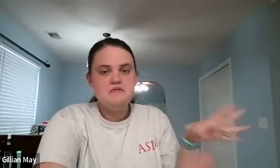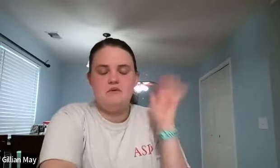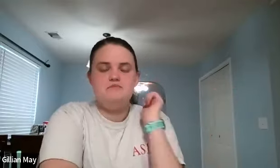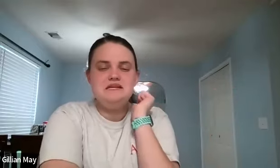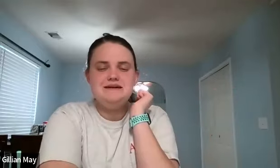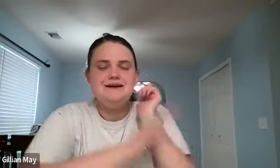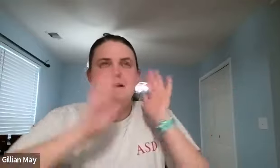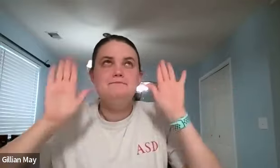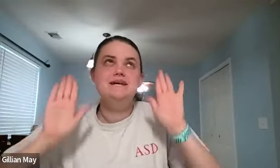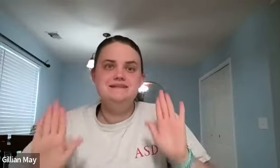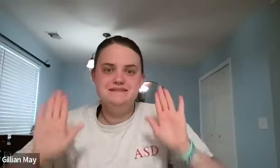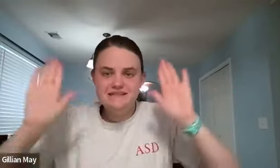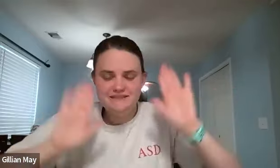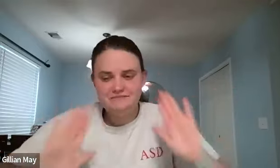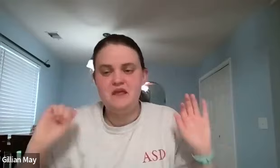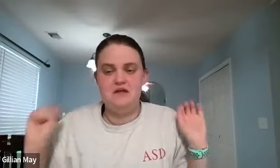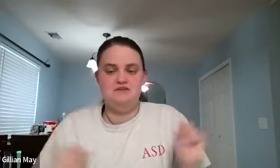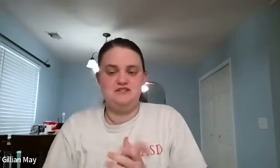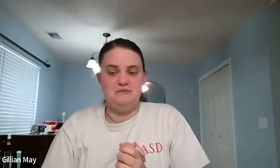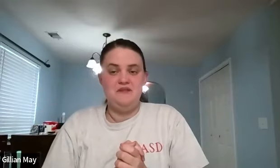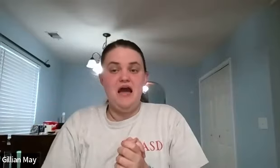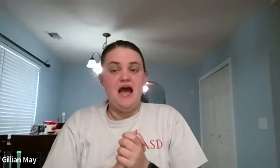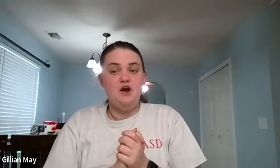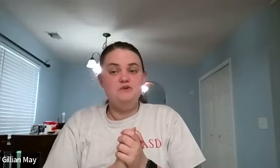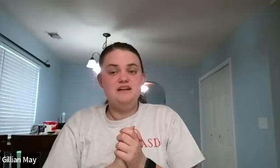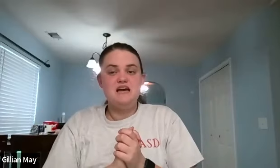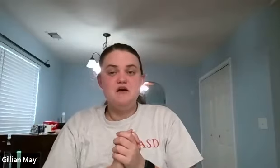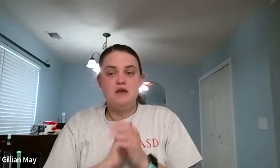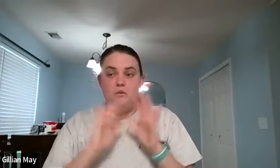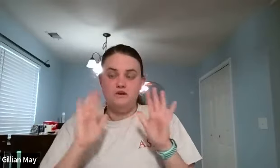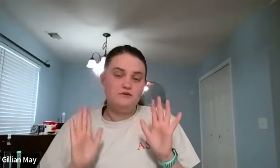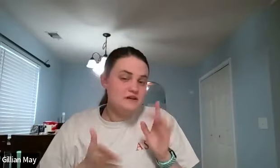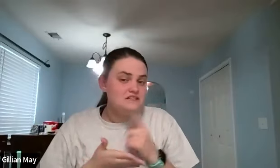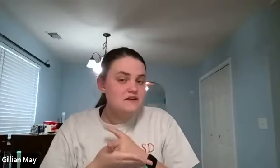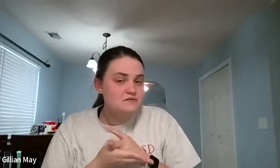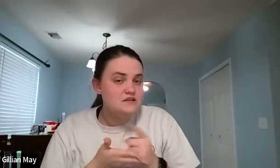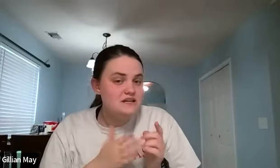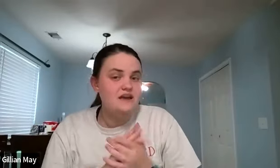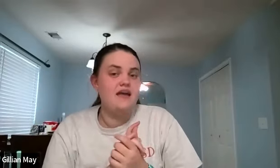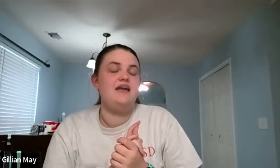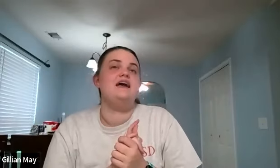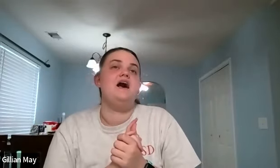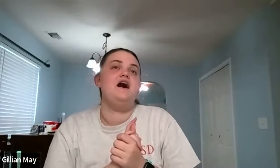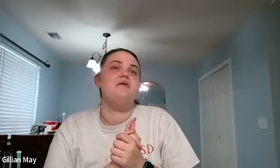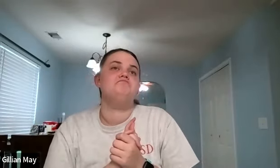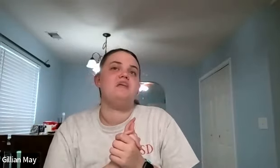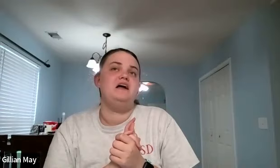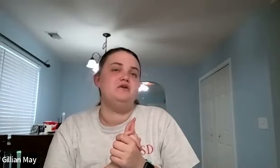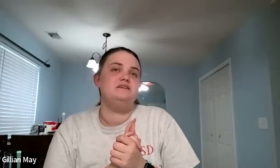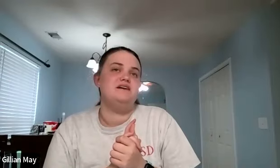that would be amazing. So I hope you guys have a wonderful rest of y'all's week. And I know it's not